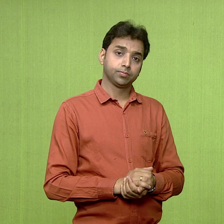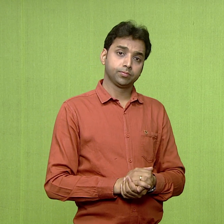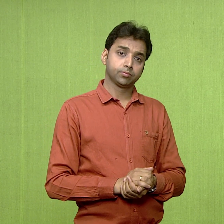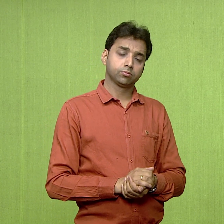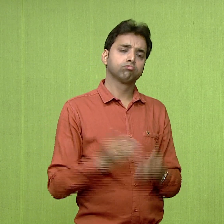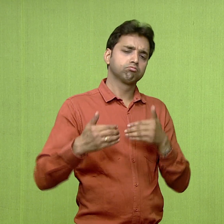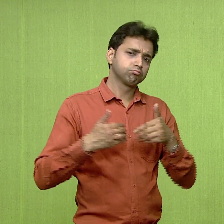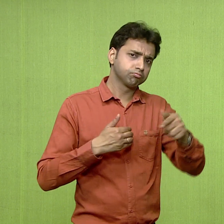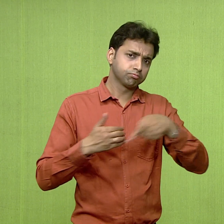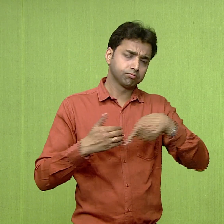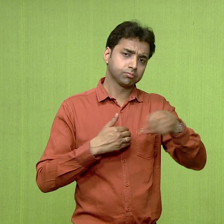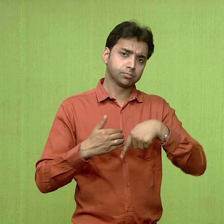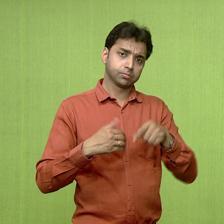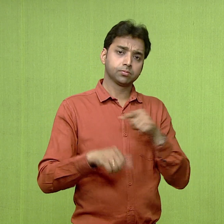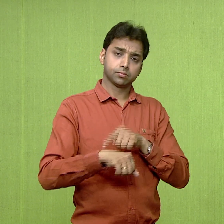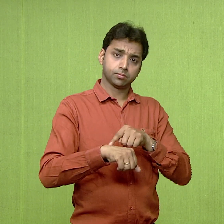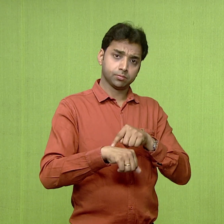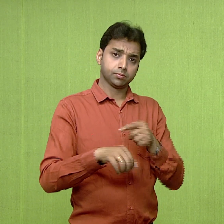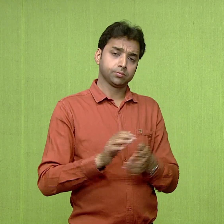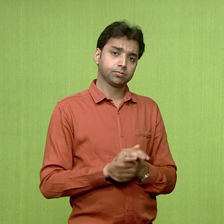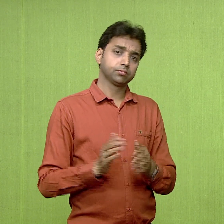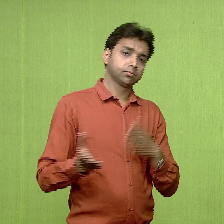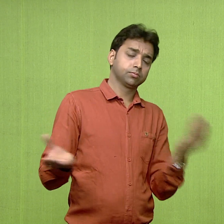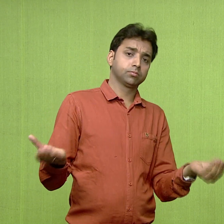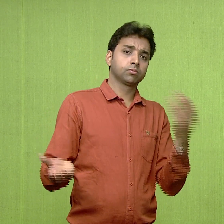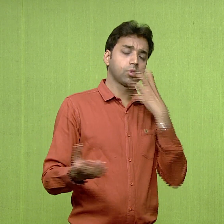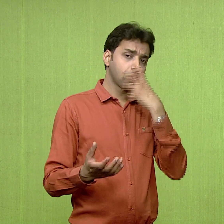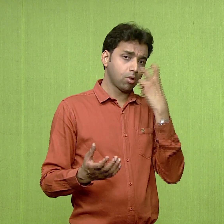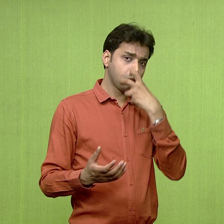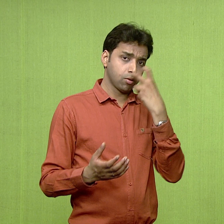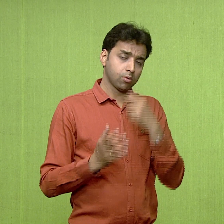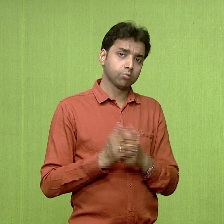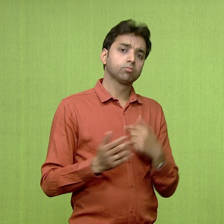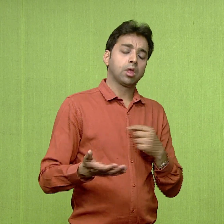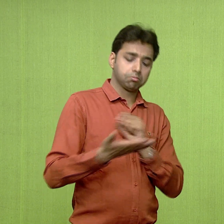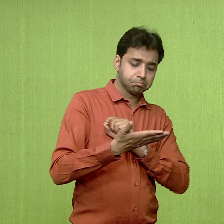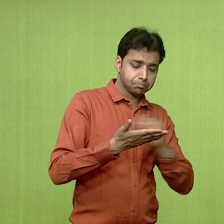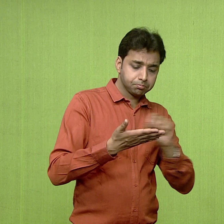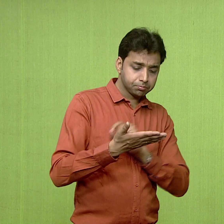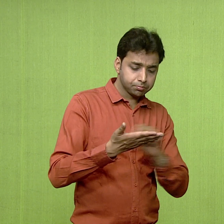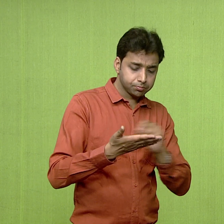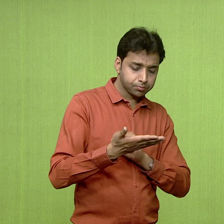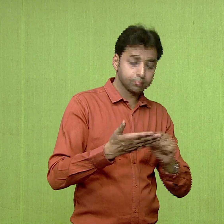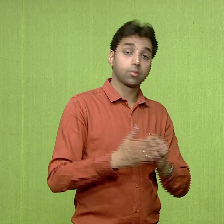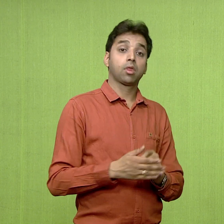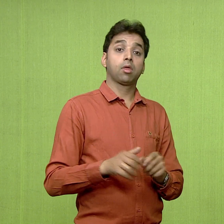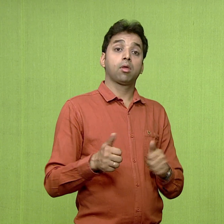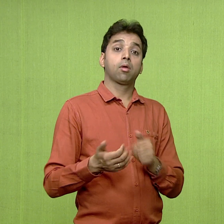During this period, both oral and written method were